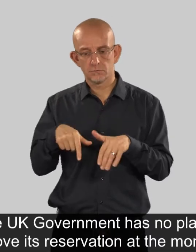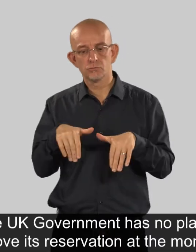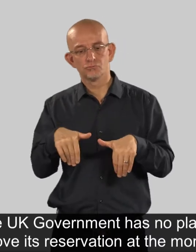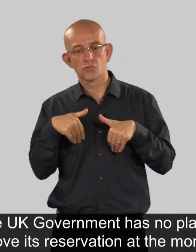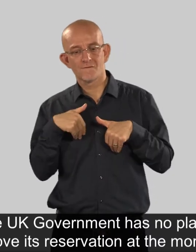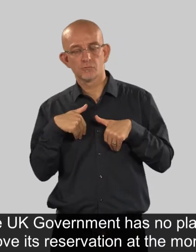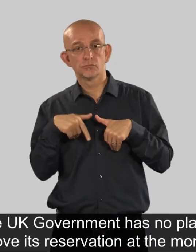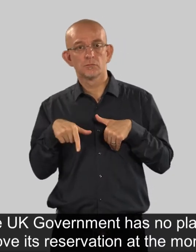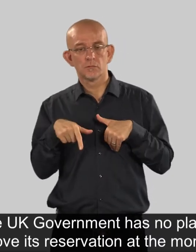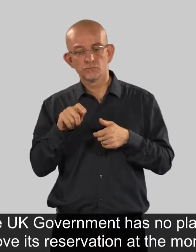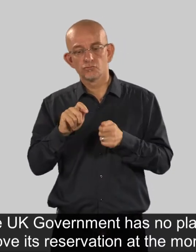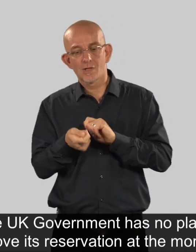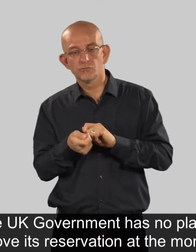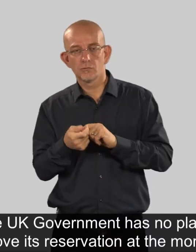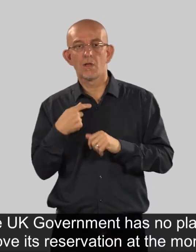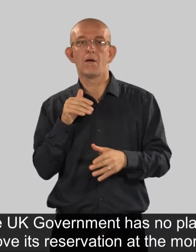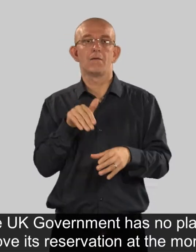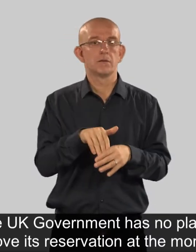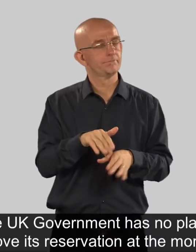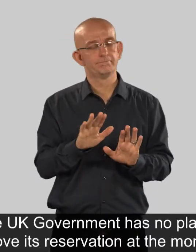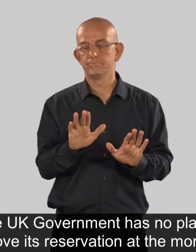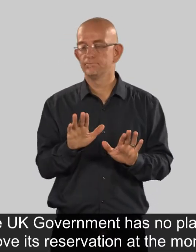its reservation at the moment.